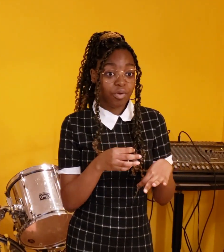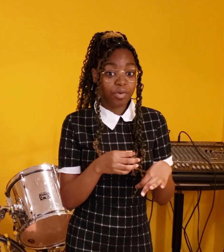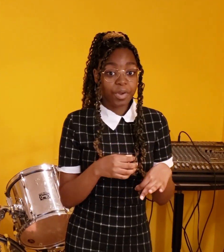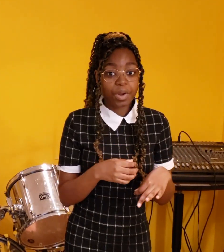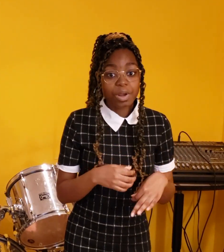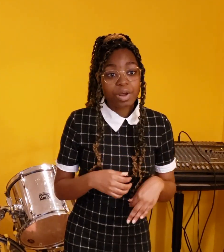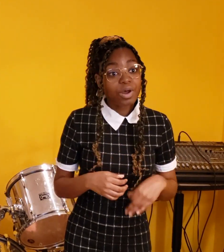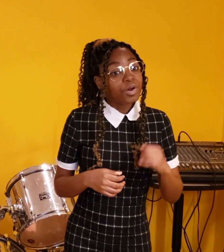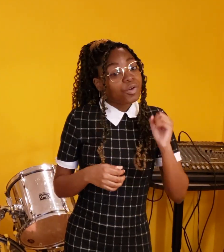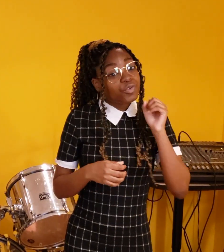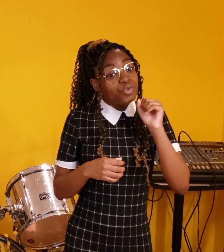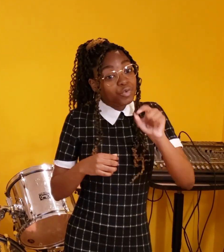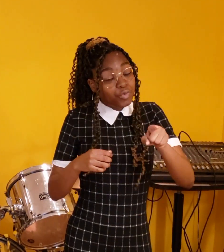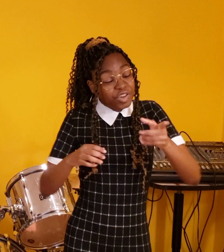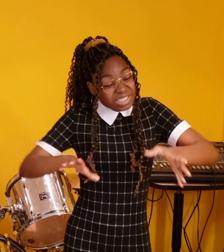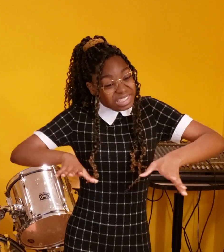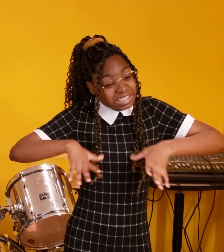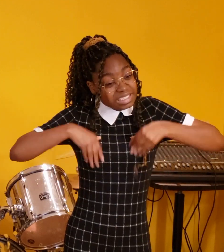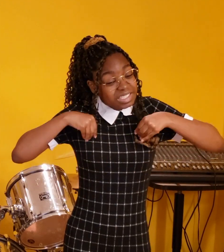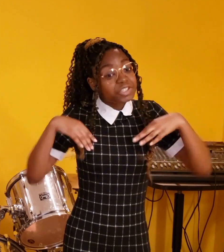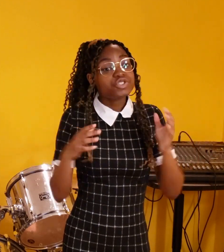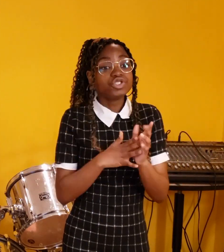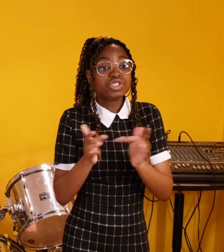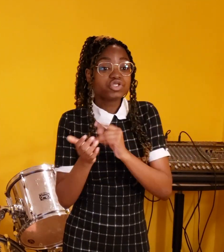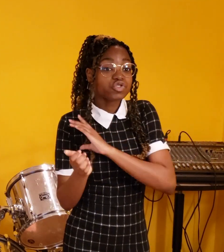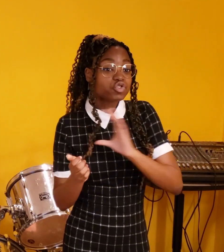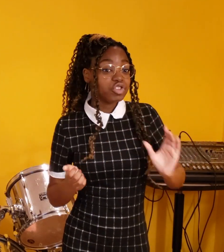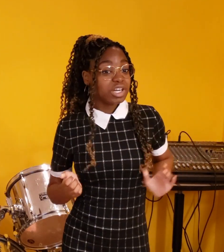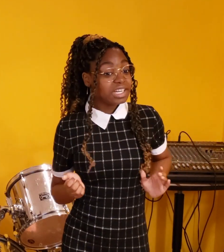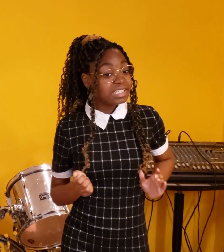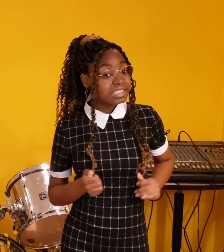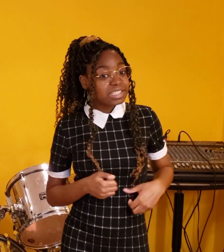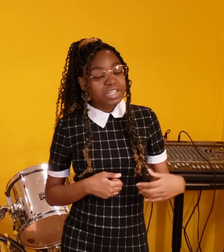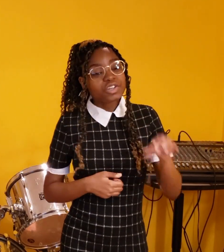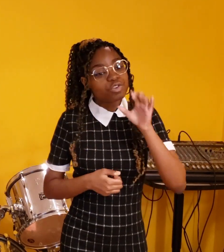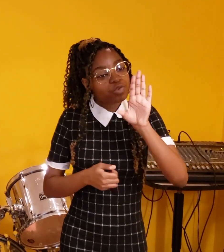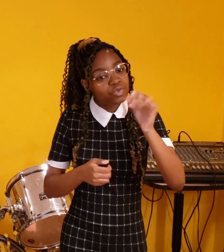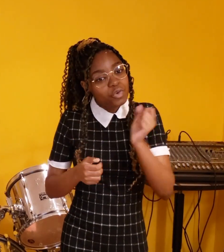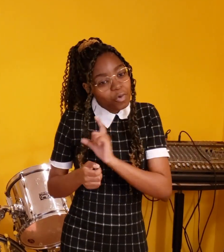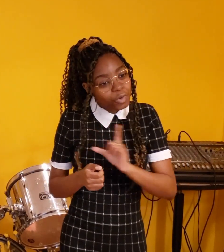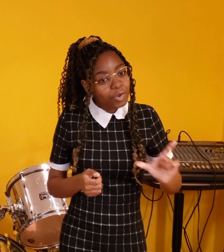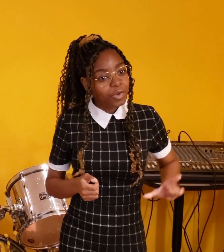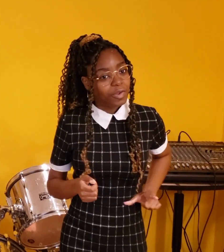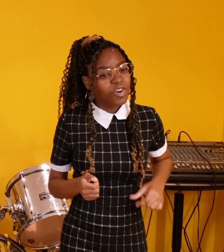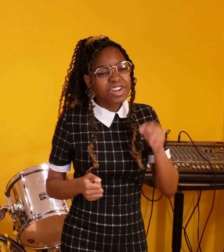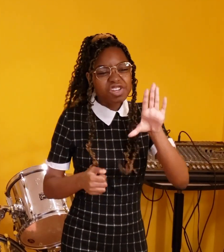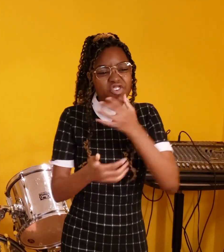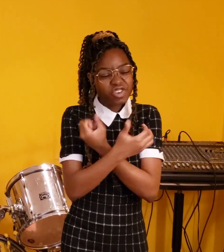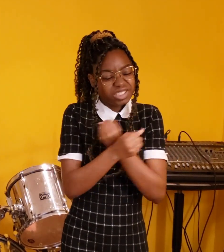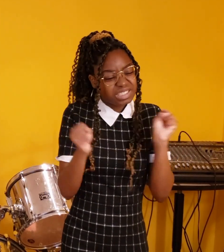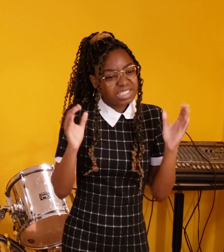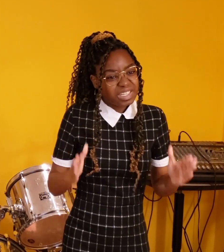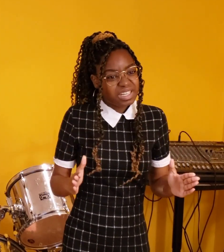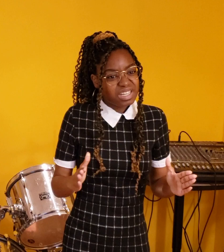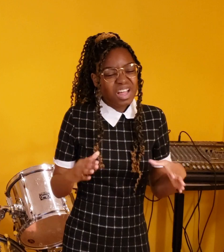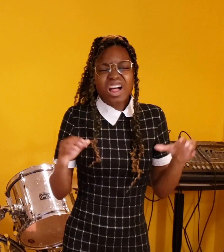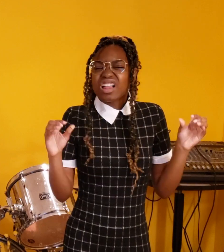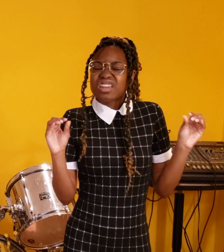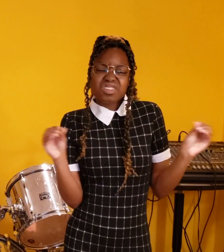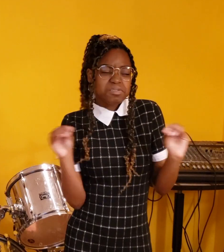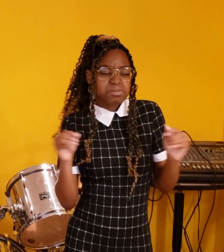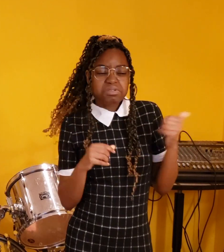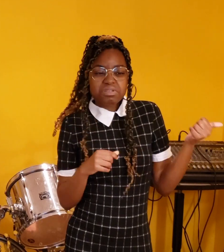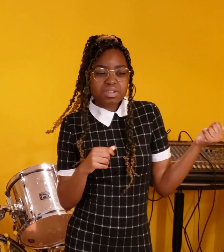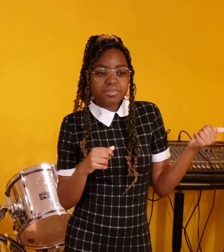by accepting Jesus Christ as your Lord and Savior. Nothing else, not your works, not how good you